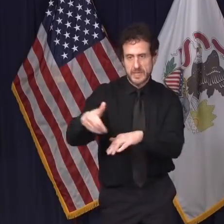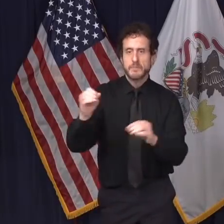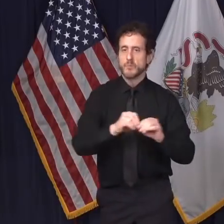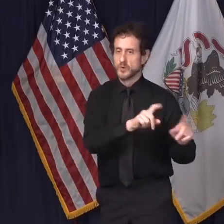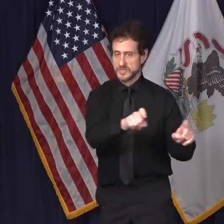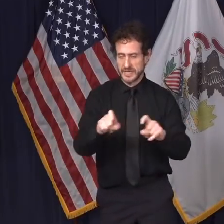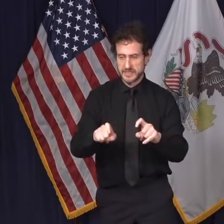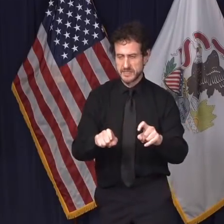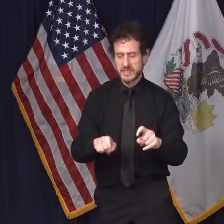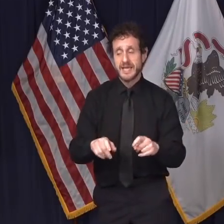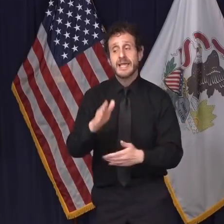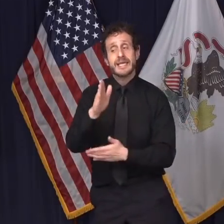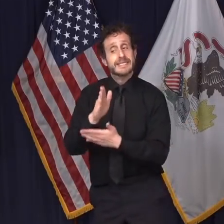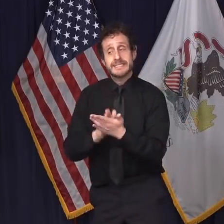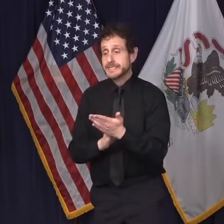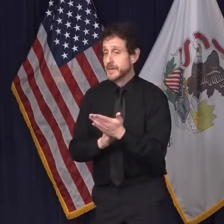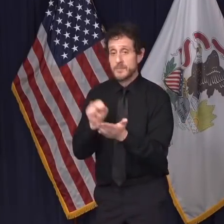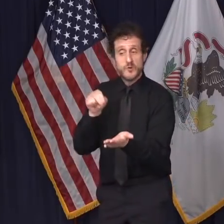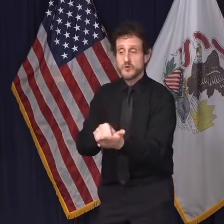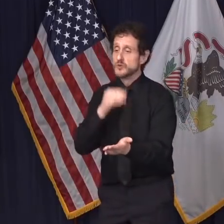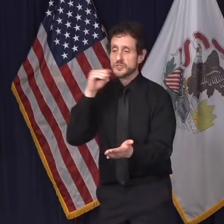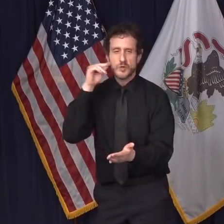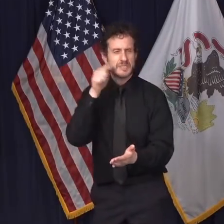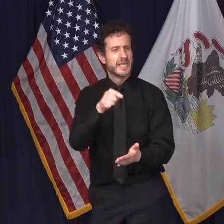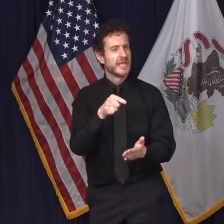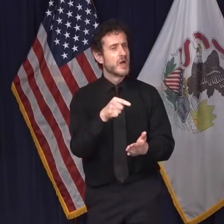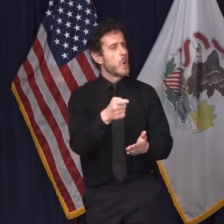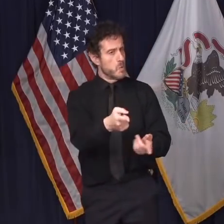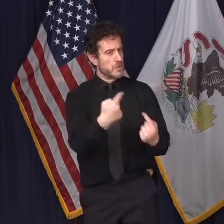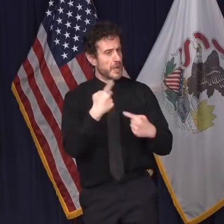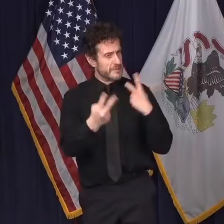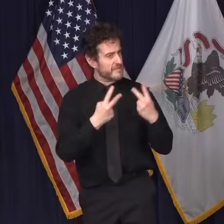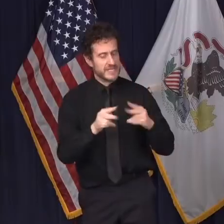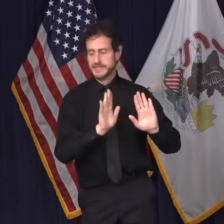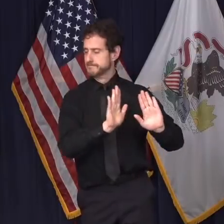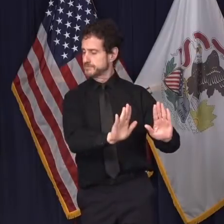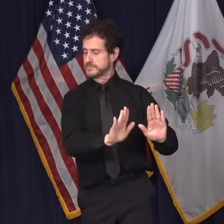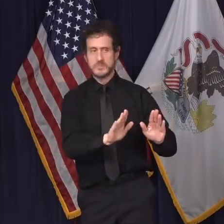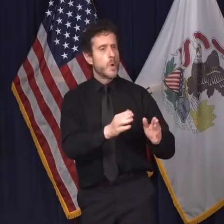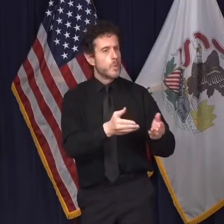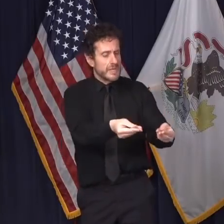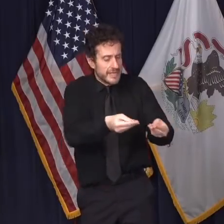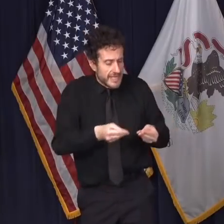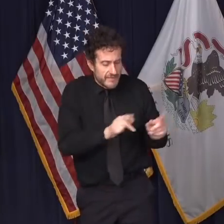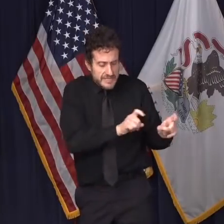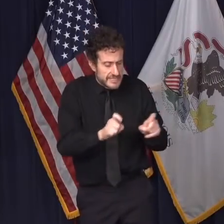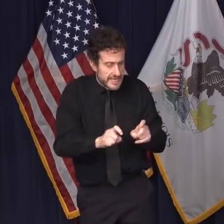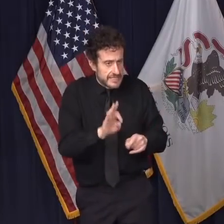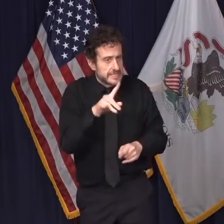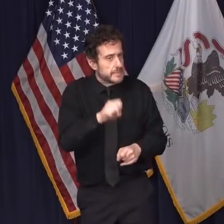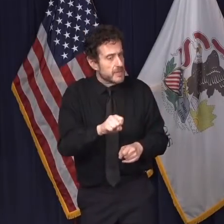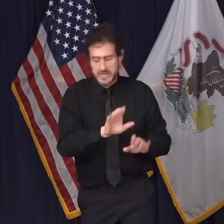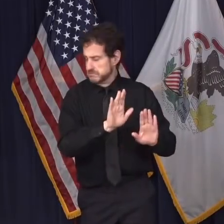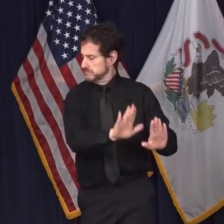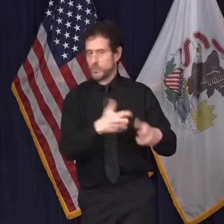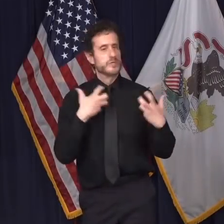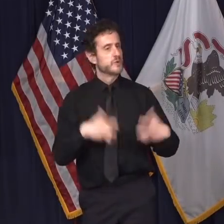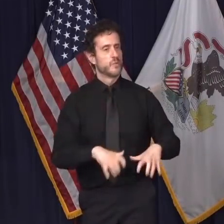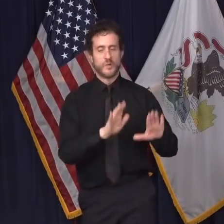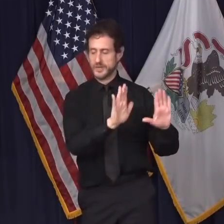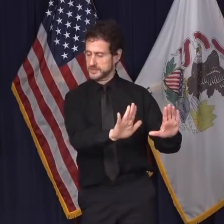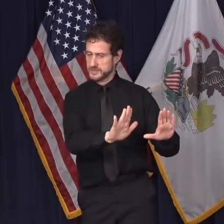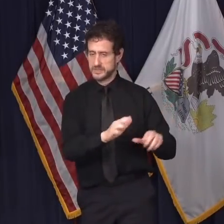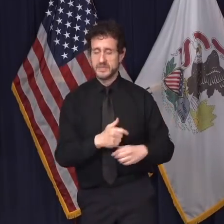have declined the free visits and even the free testing supplies from IDPH entirely. As